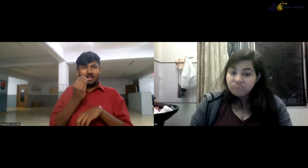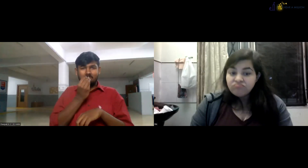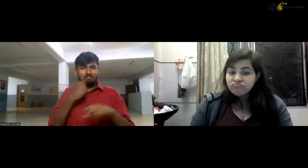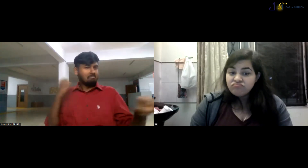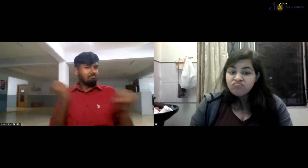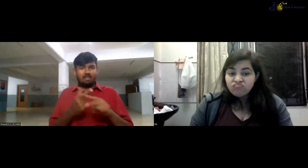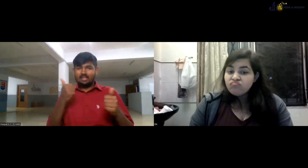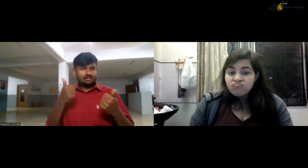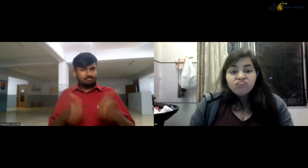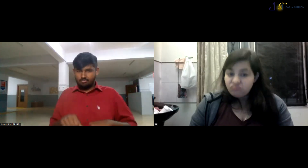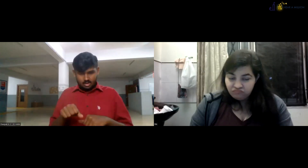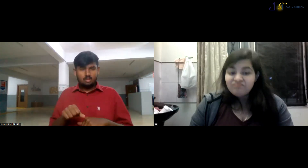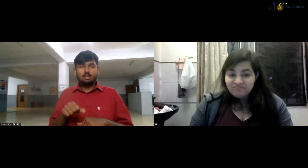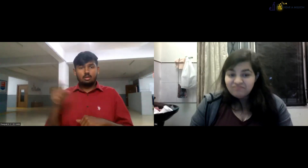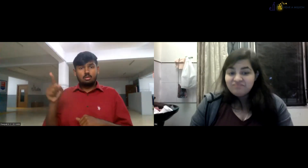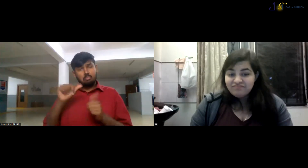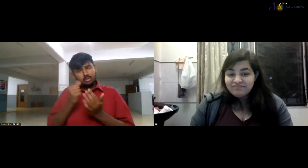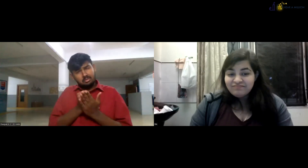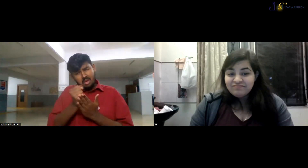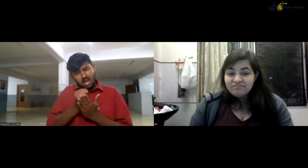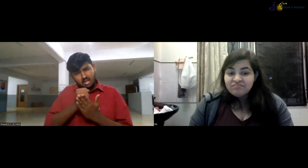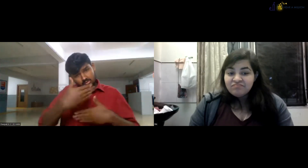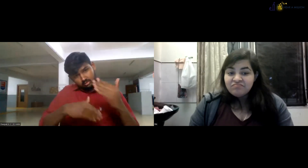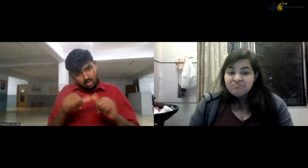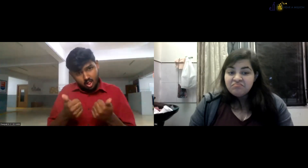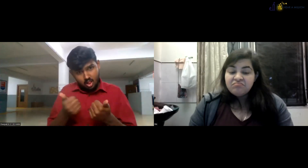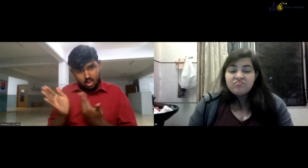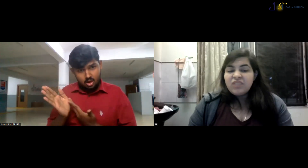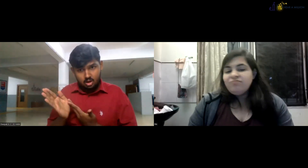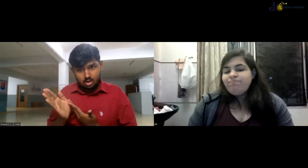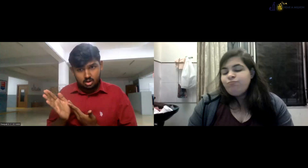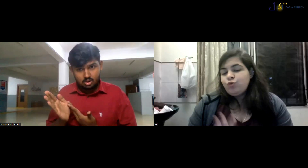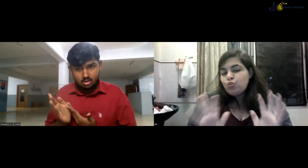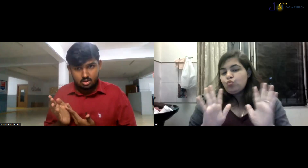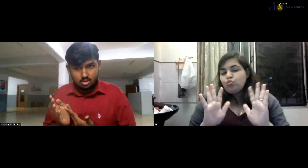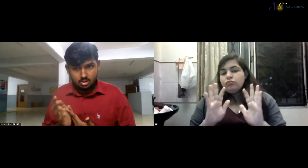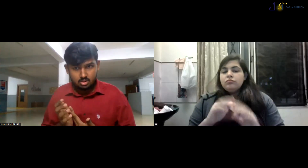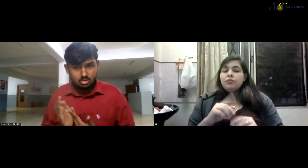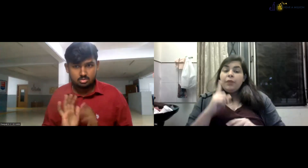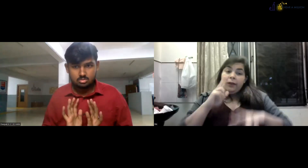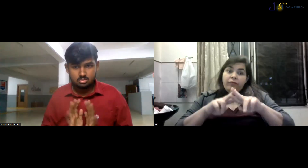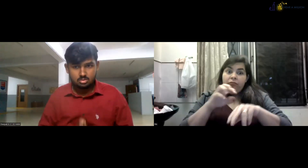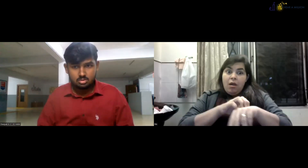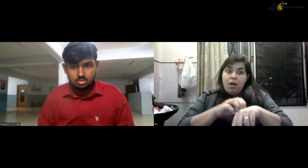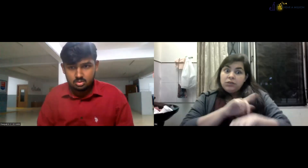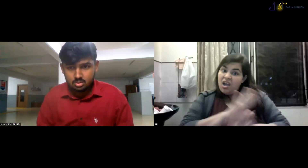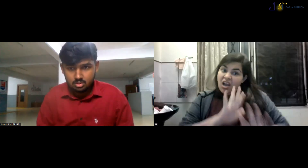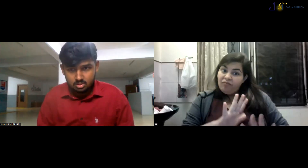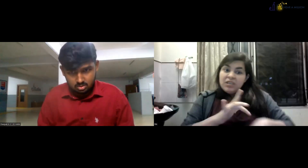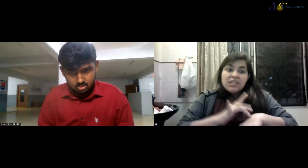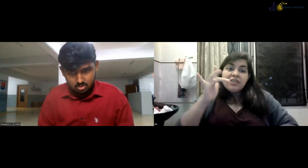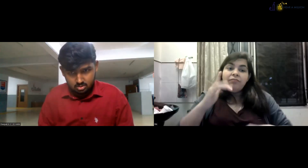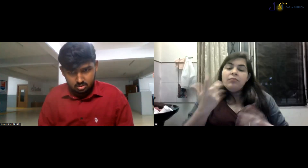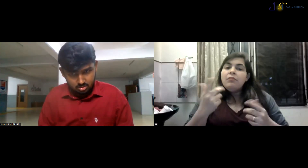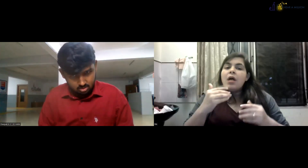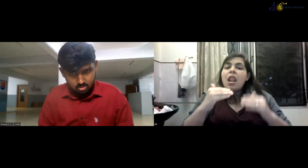another person who might be allergic to some cuisines, do you think that person can still try and work on